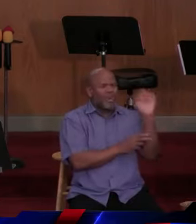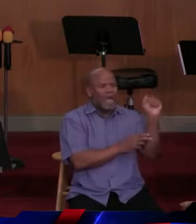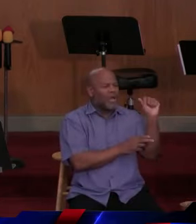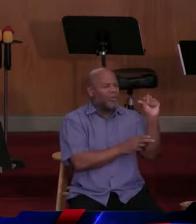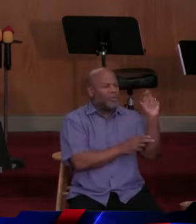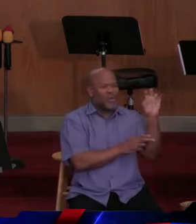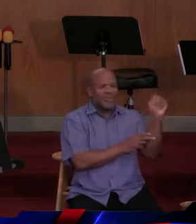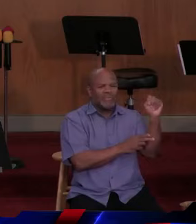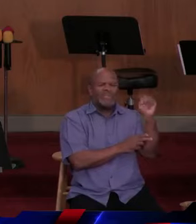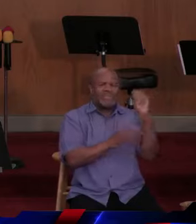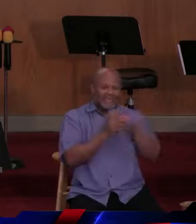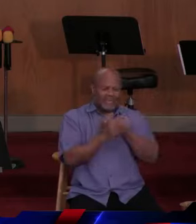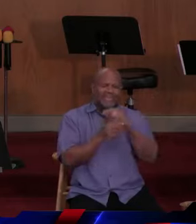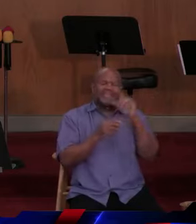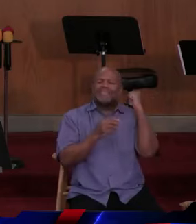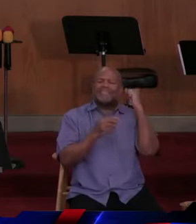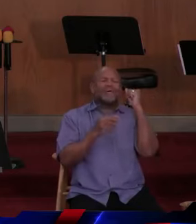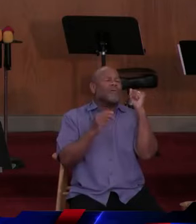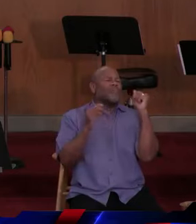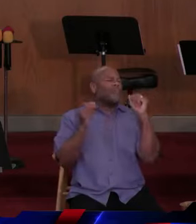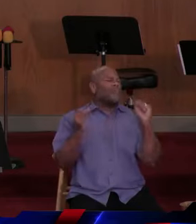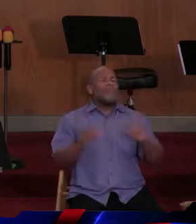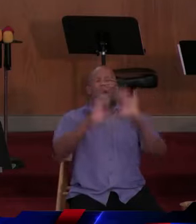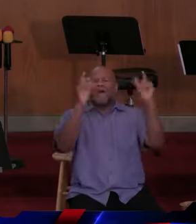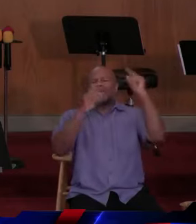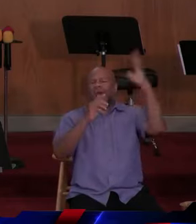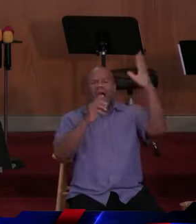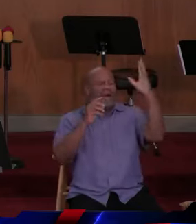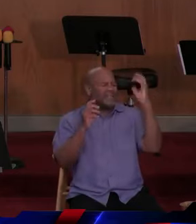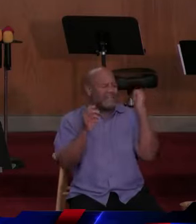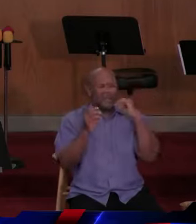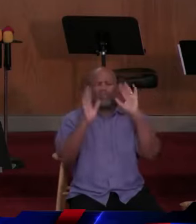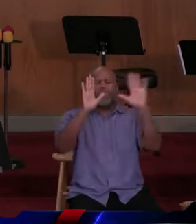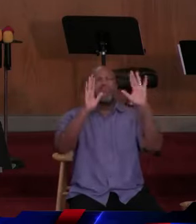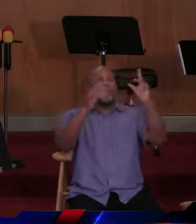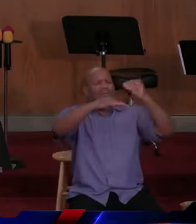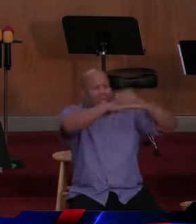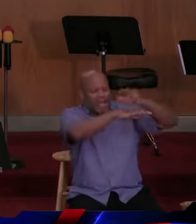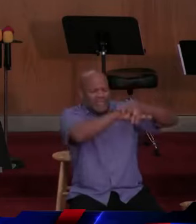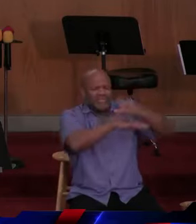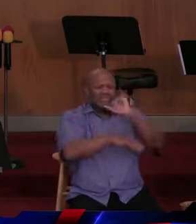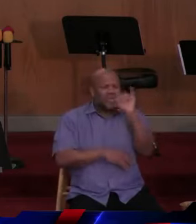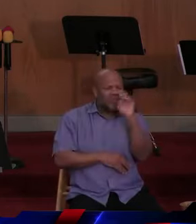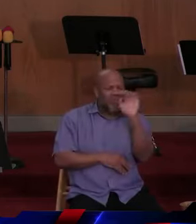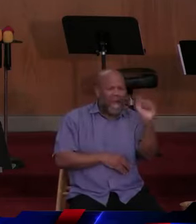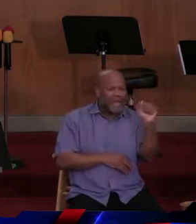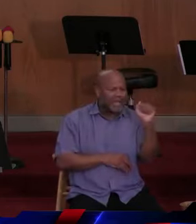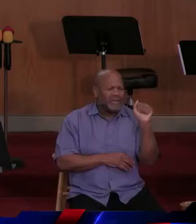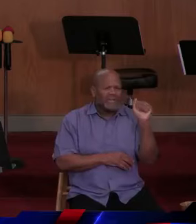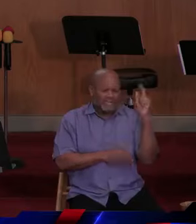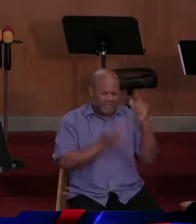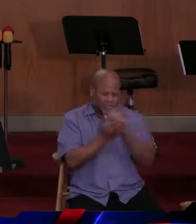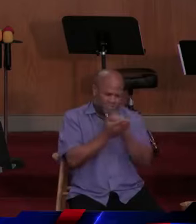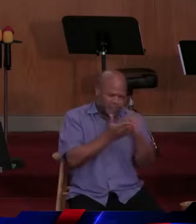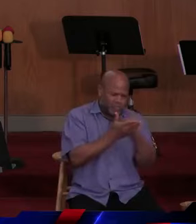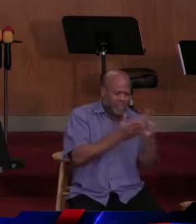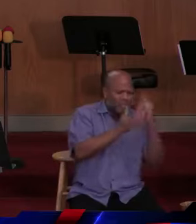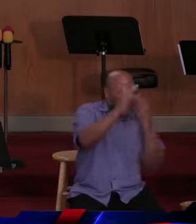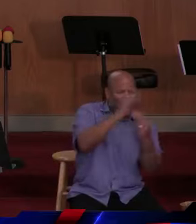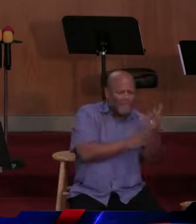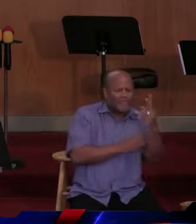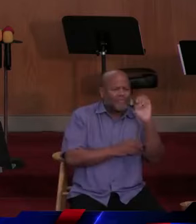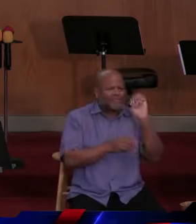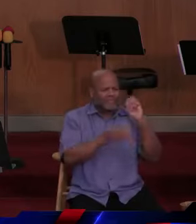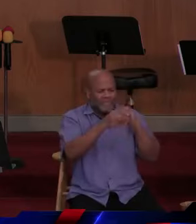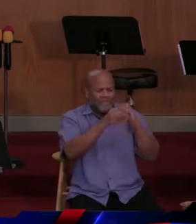Peace, Wonderful Counselor, Mighty God. In Jeremiah and Lamentations, he is the weeping prophet. In Ezekiel, he's